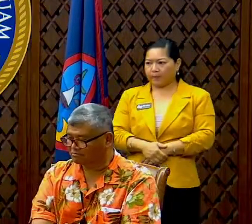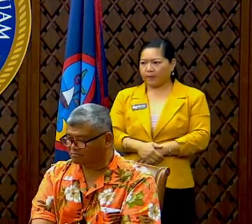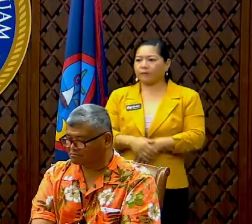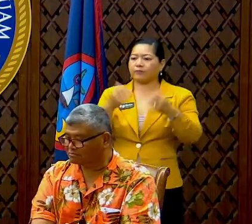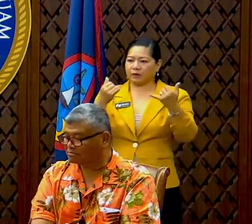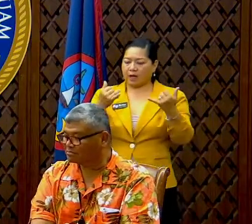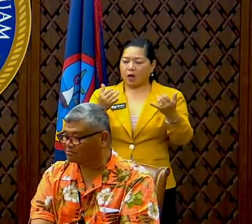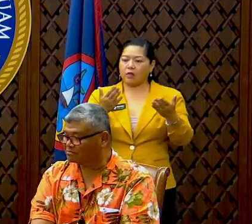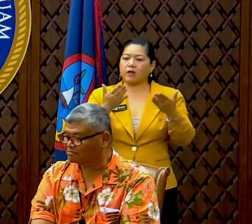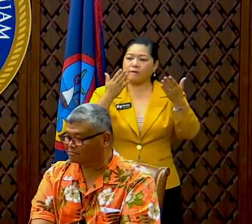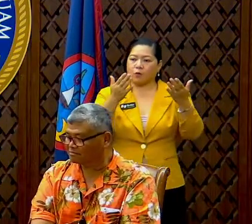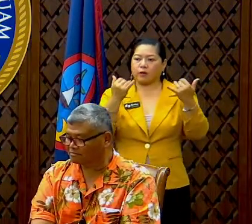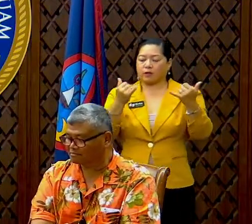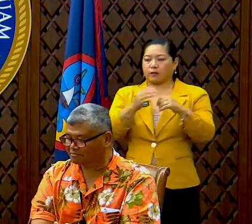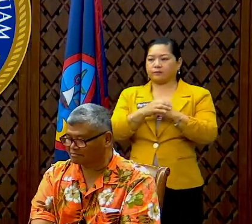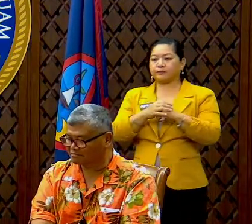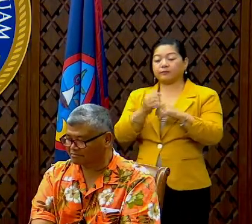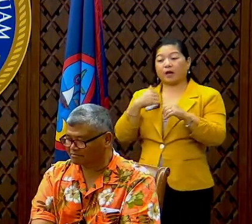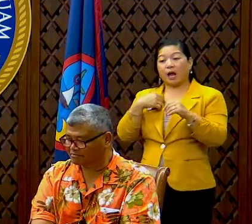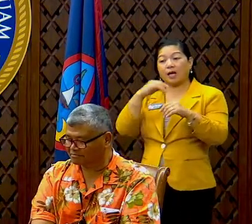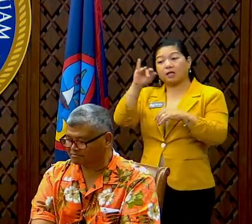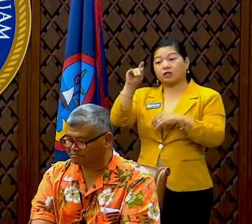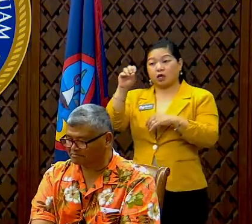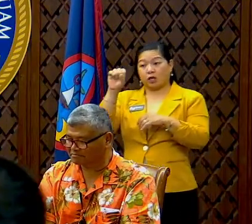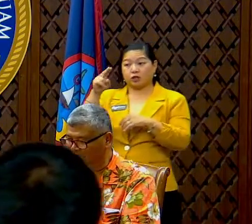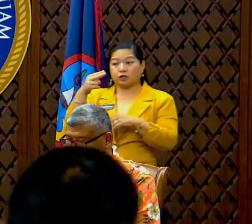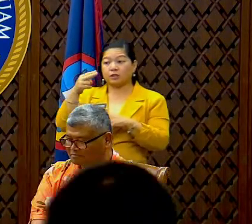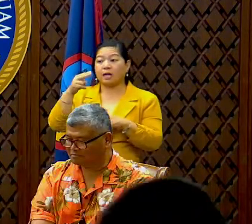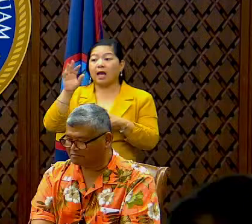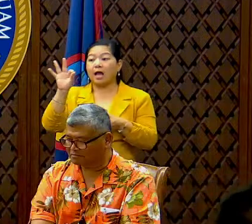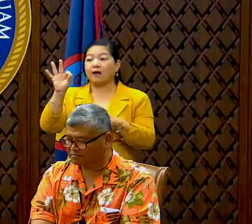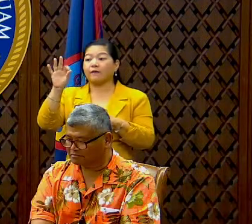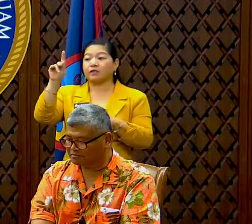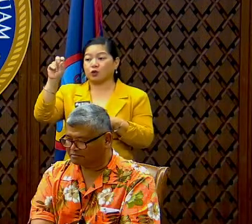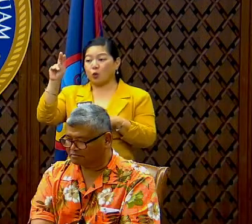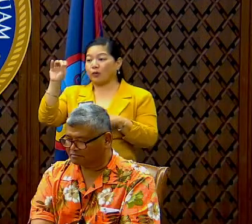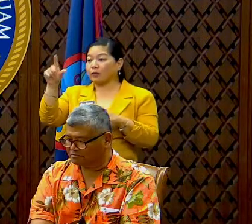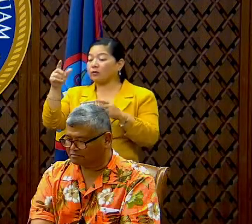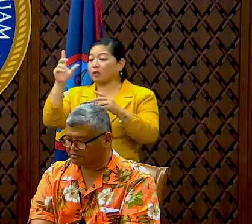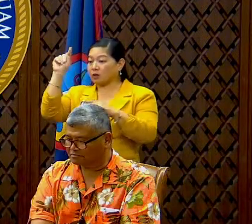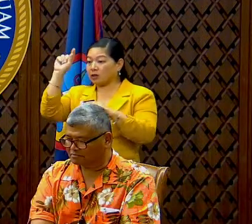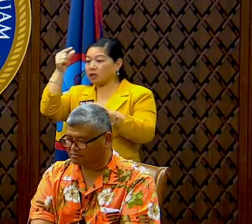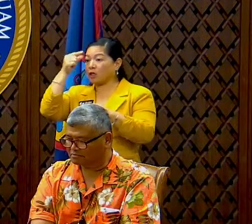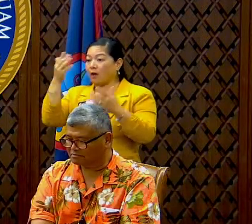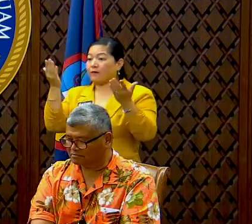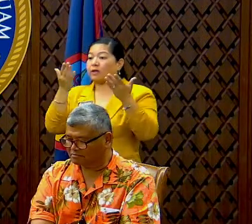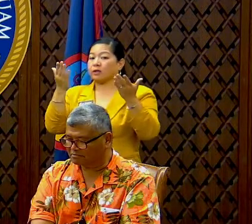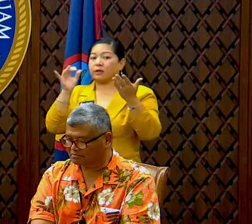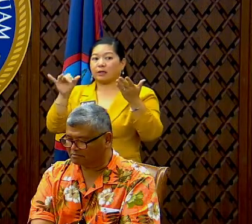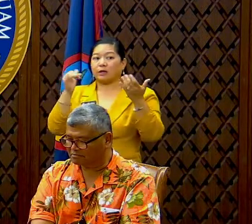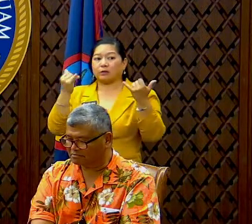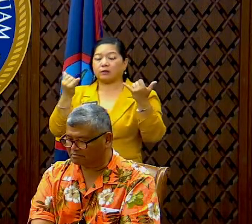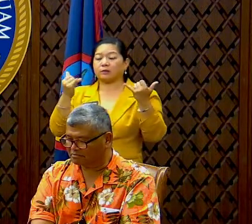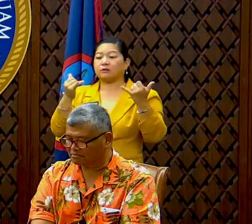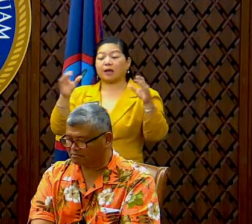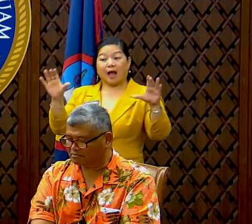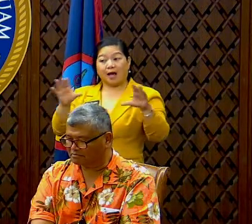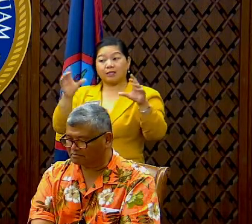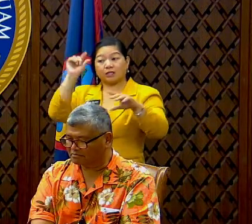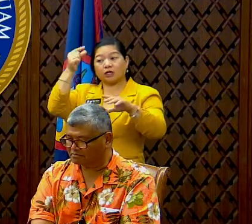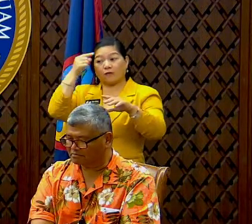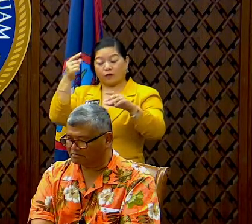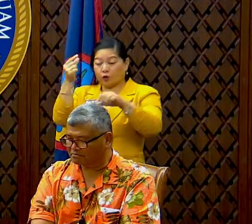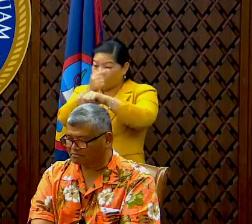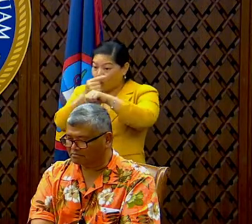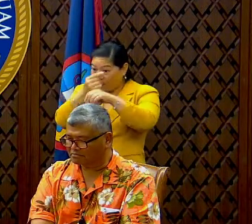Now, therefore, I, Joshua F. Tenorio, Aktu Magatlaking Guahan, acting governor of